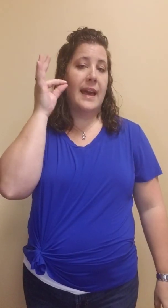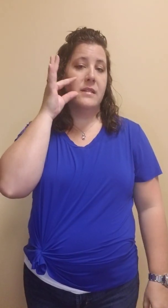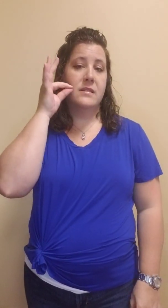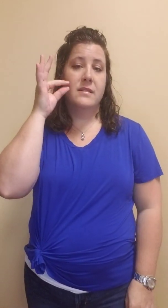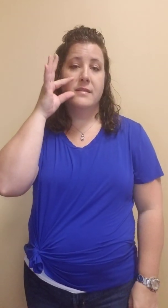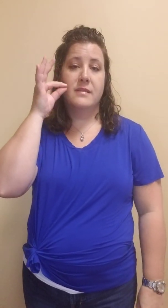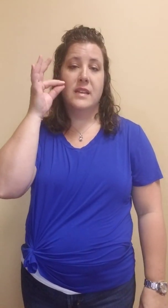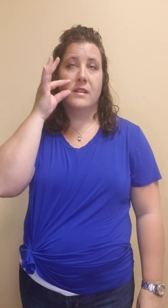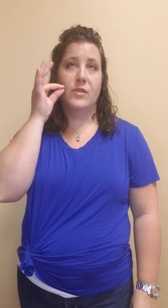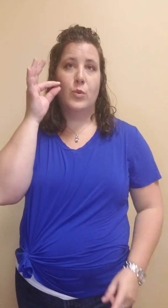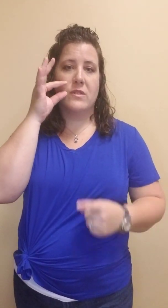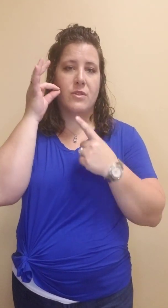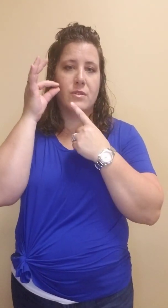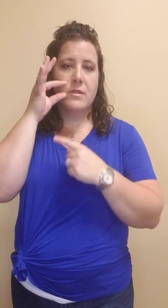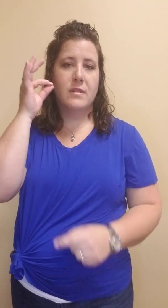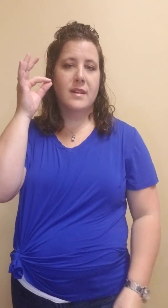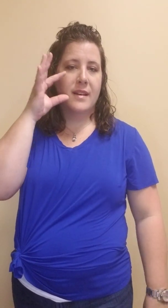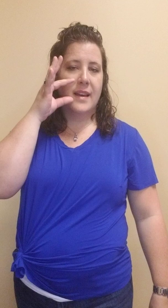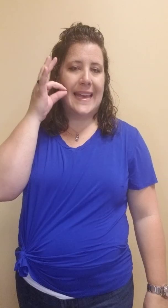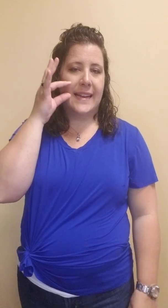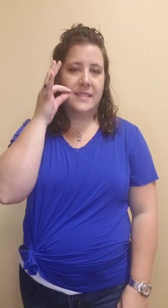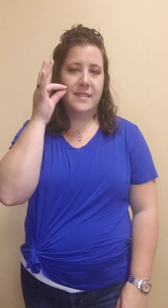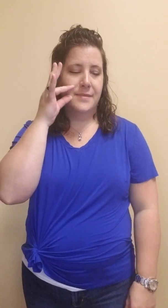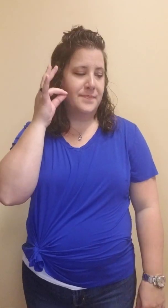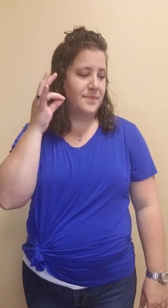Cat. Think of the whiskers. Cat.